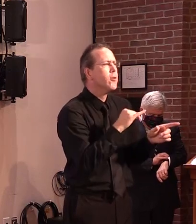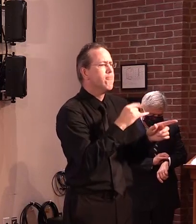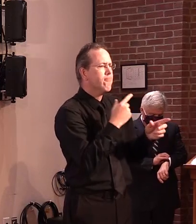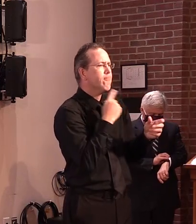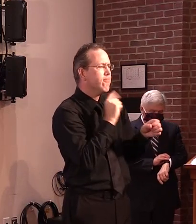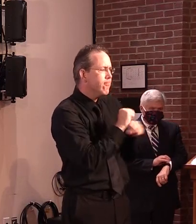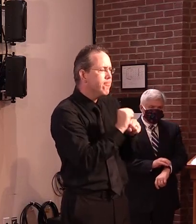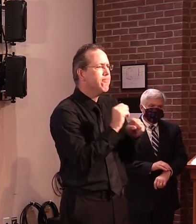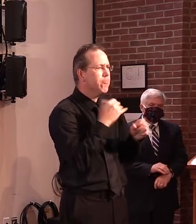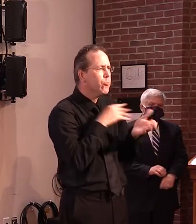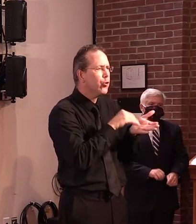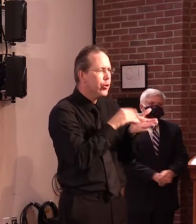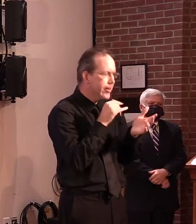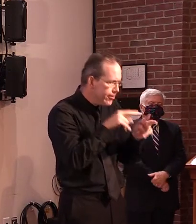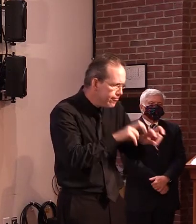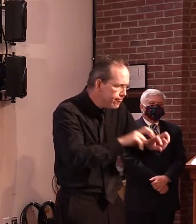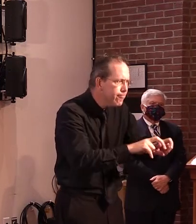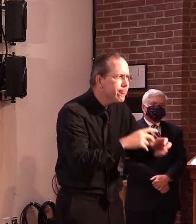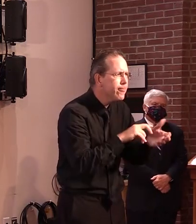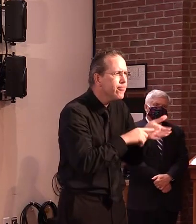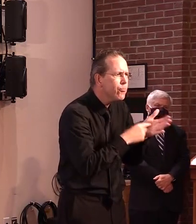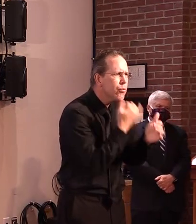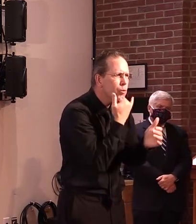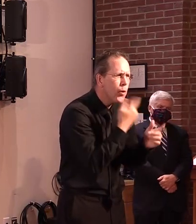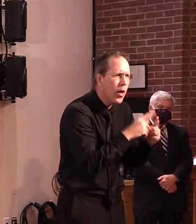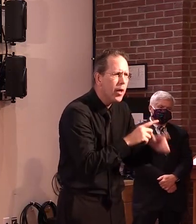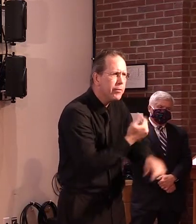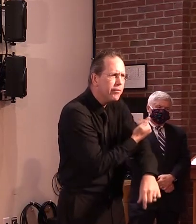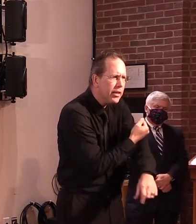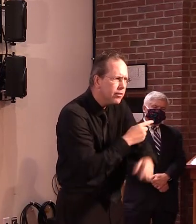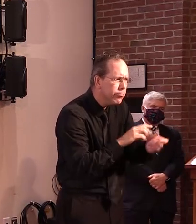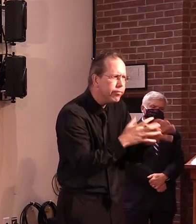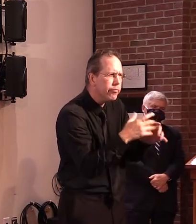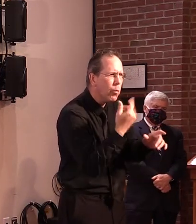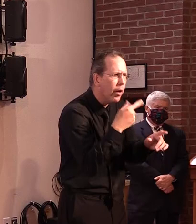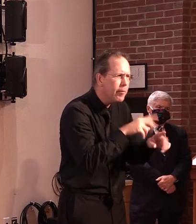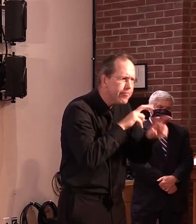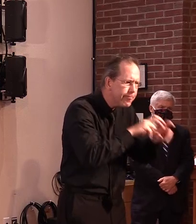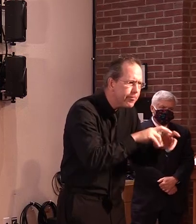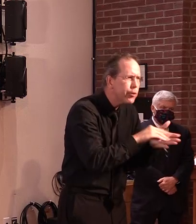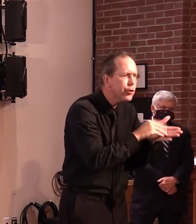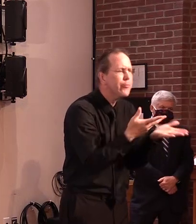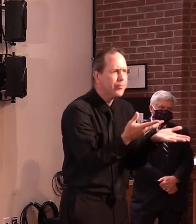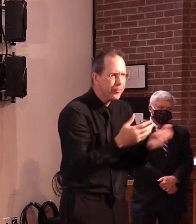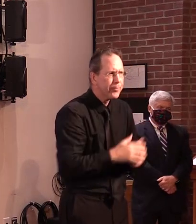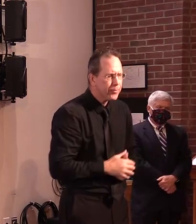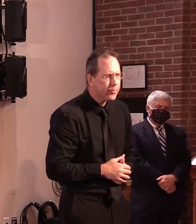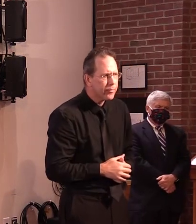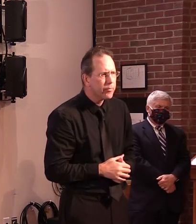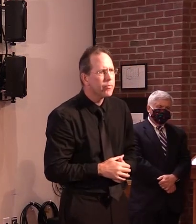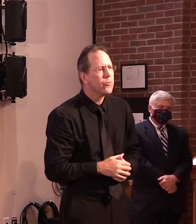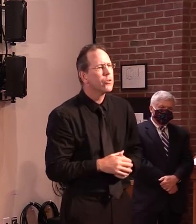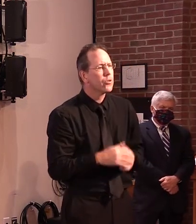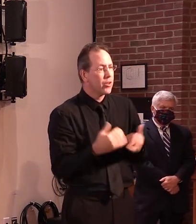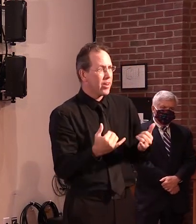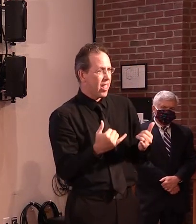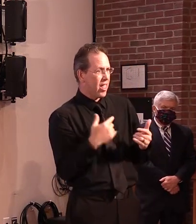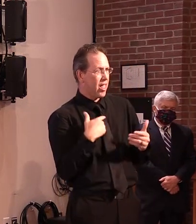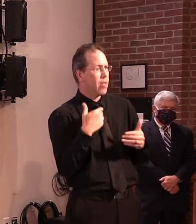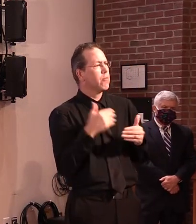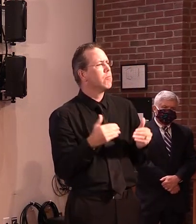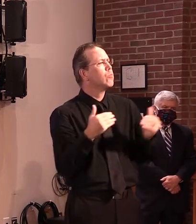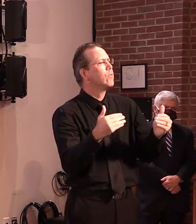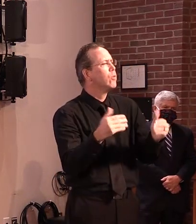stopped the trial to look at that. Now, as we proceed, the question that I think underlies Dr. Levine's